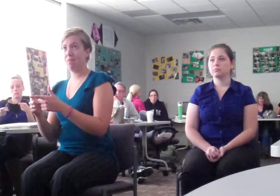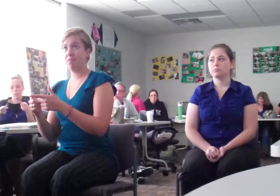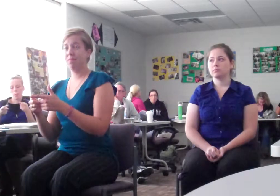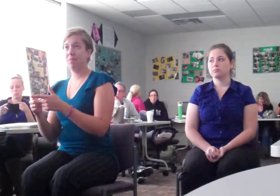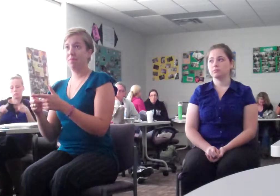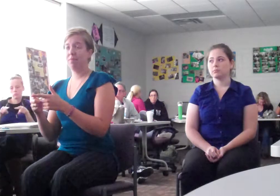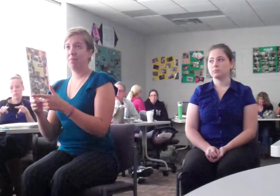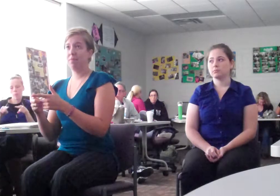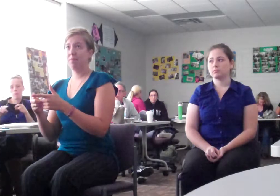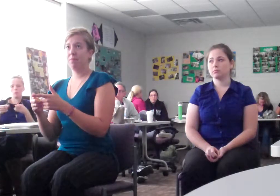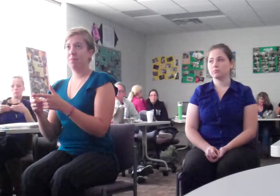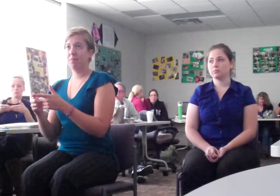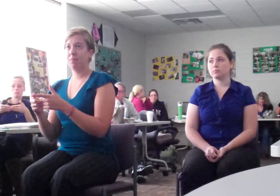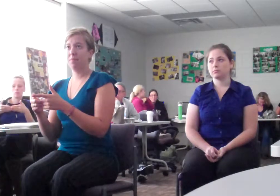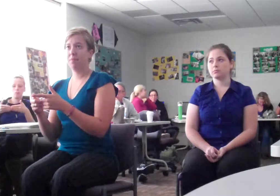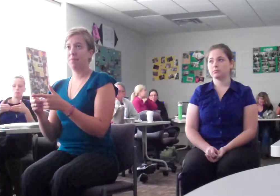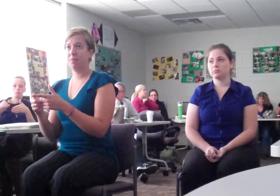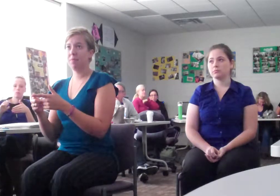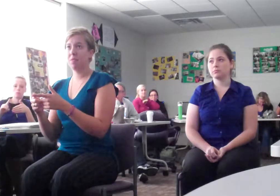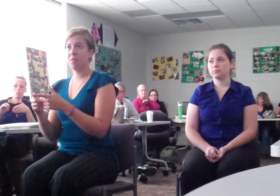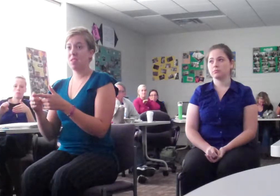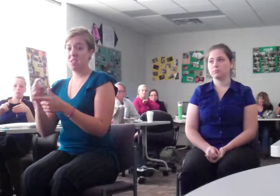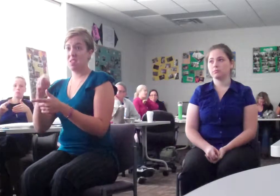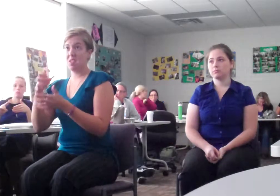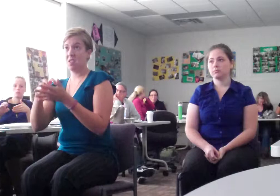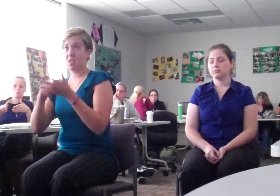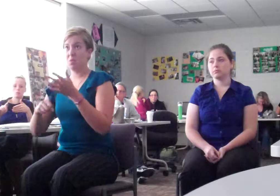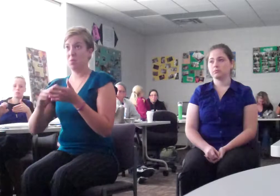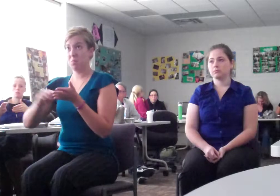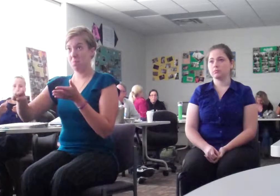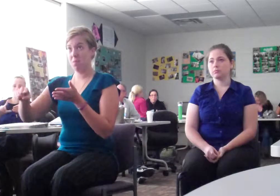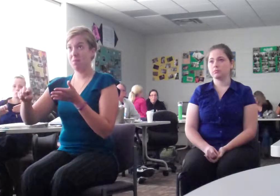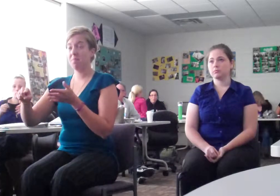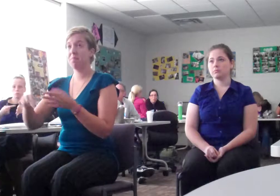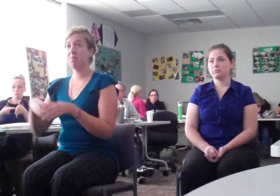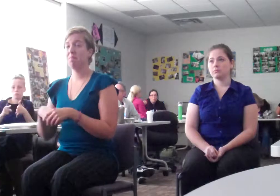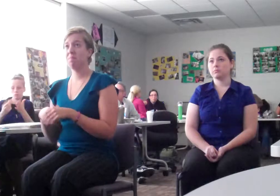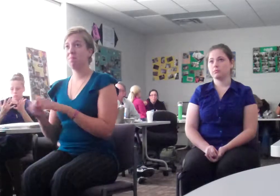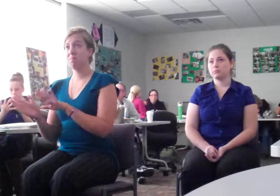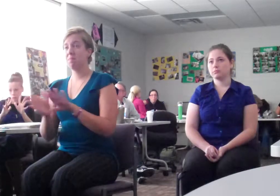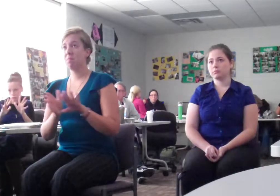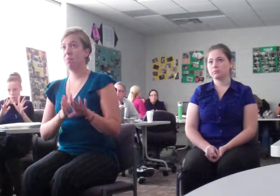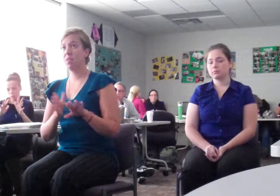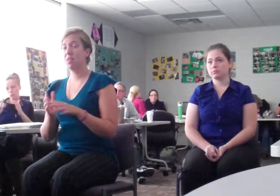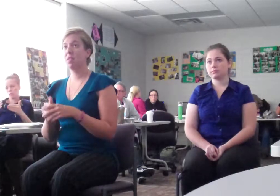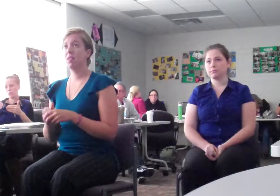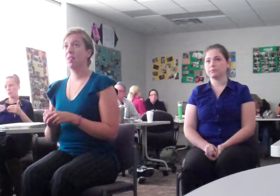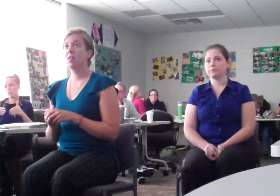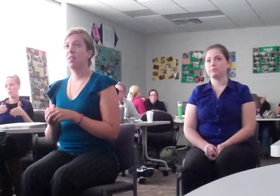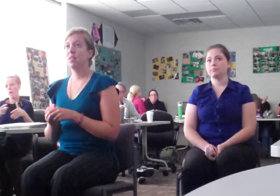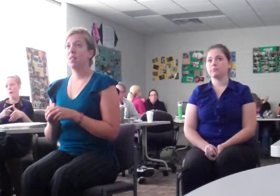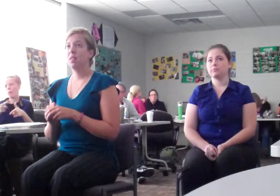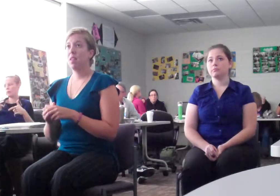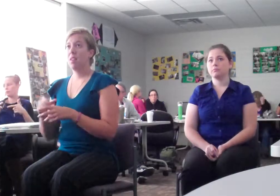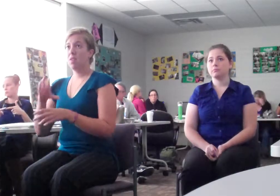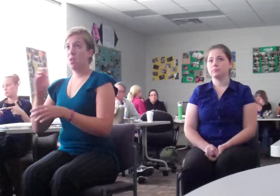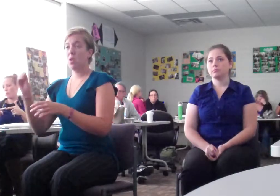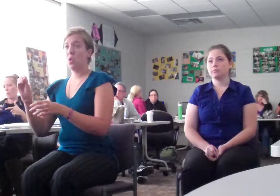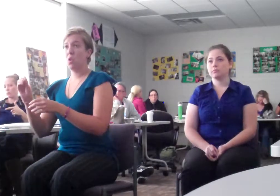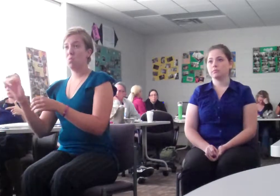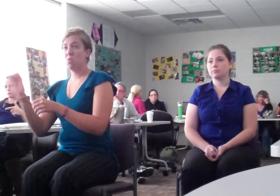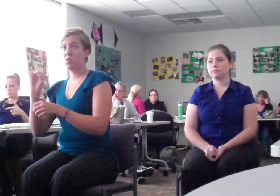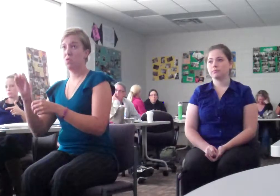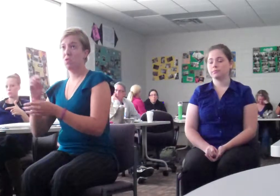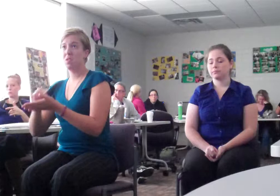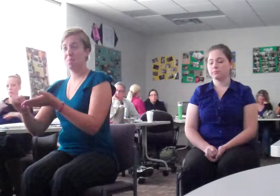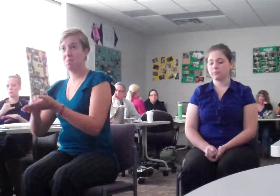after the deductible is paid by you, then we go into what's called a co-insurance phase, meaning